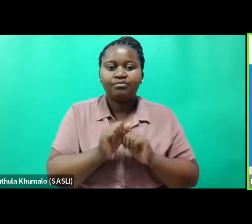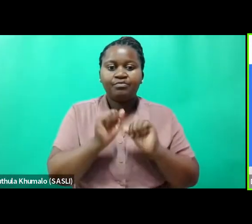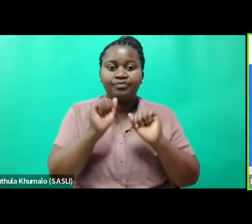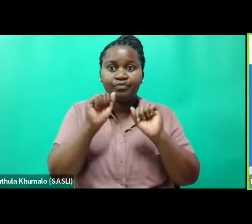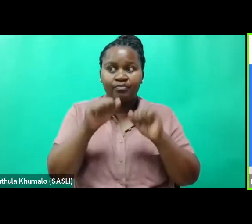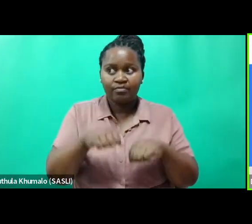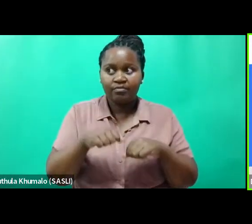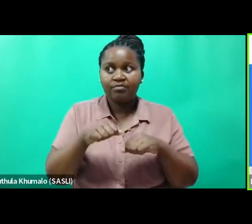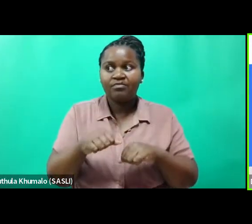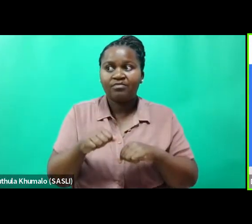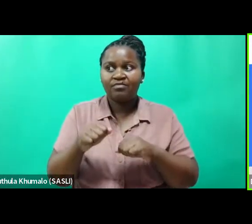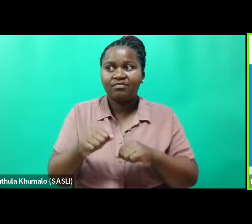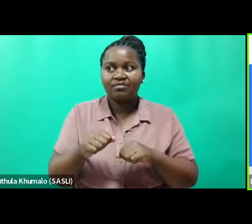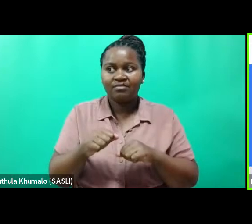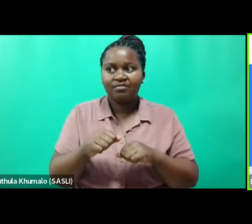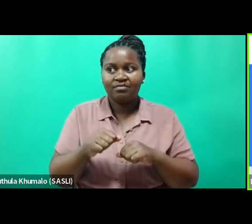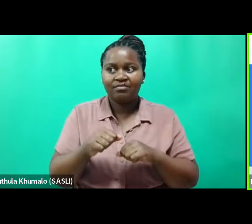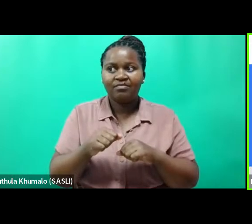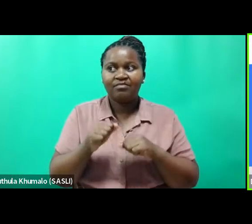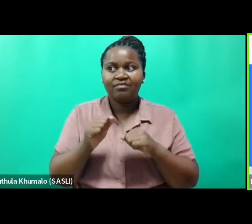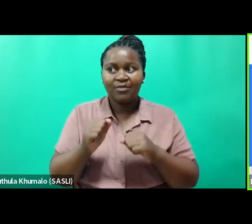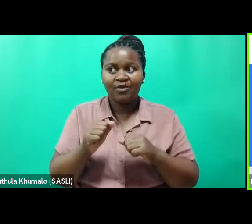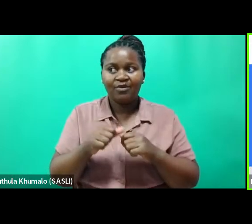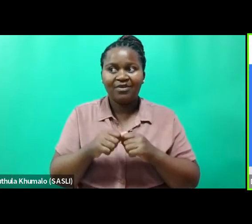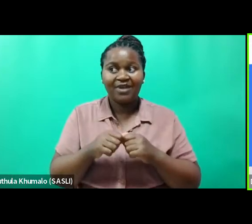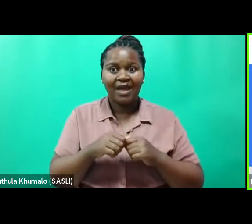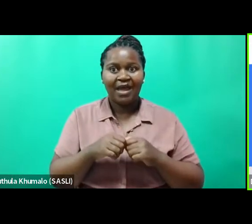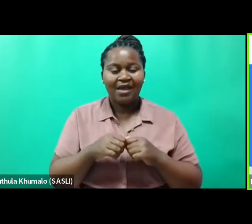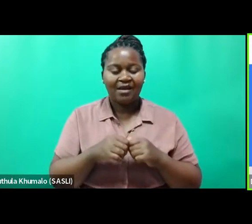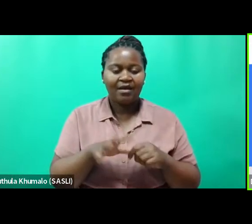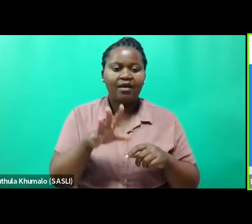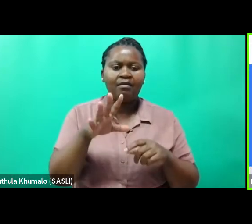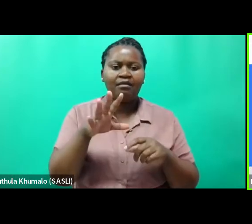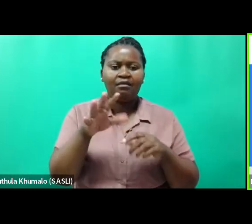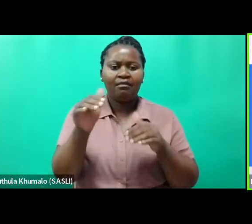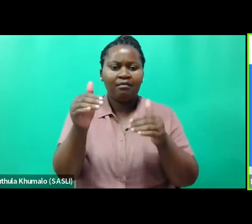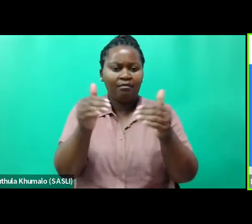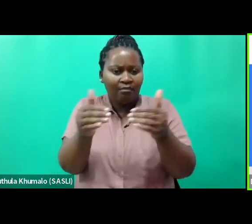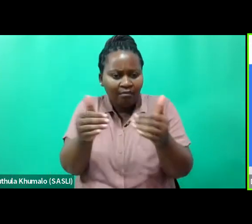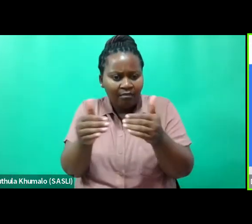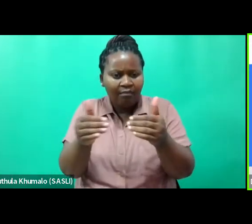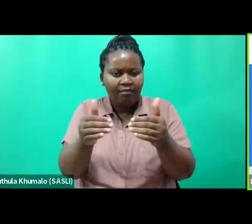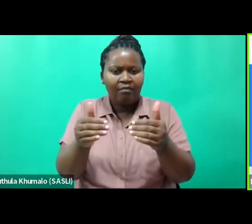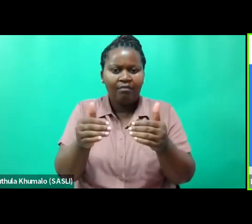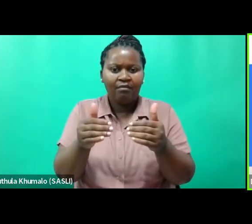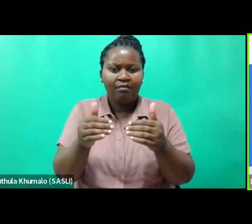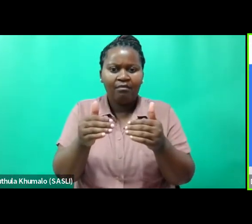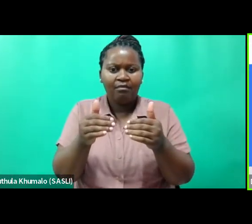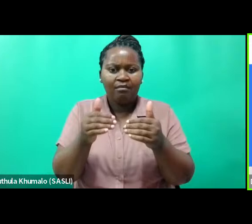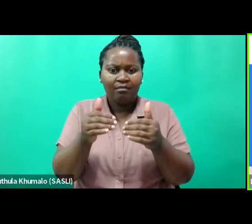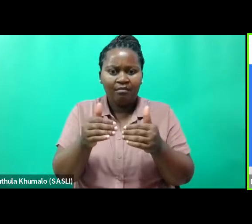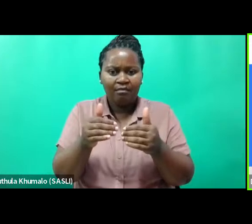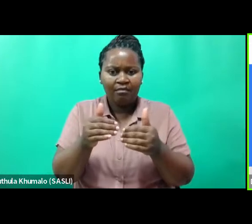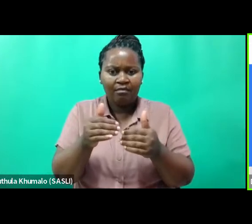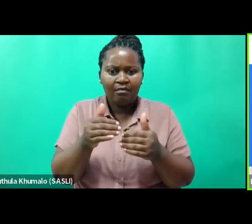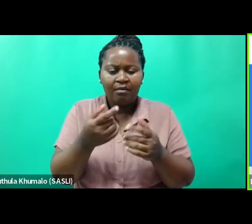out, because of the constant going. They couldn't handle the constant going to and back from the